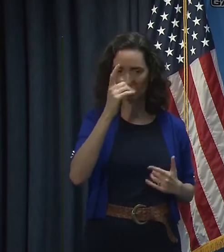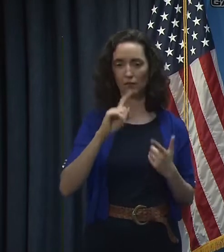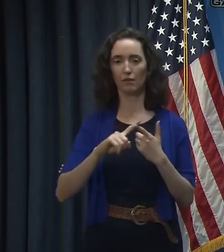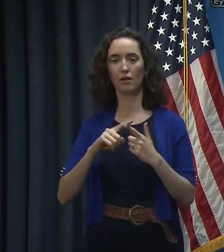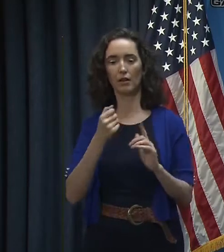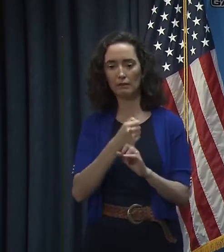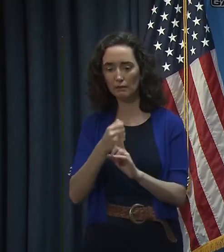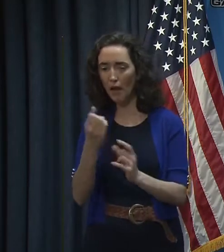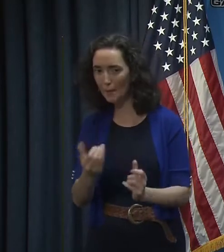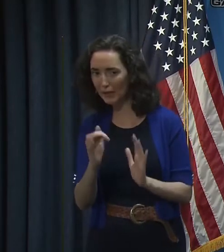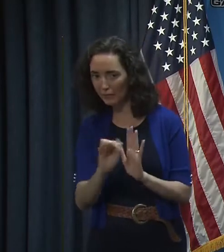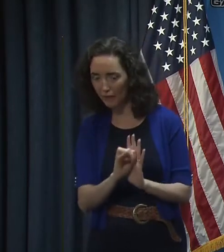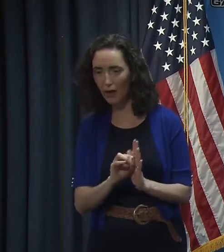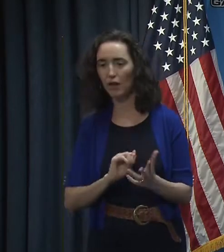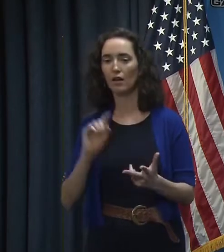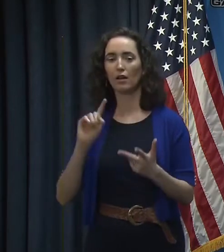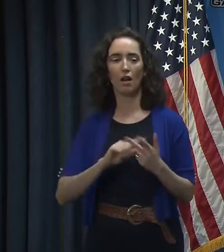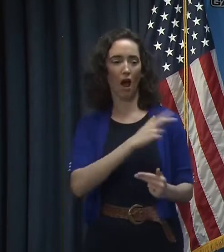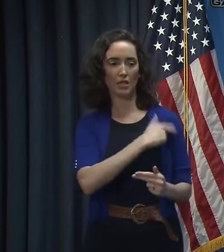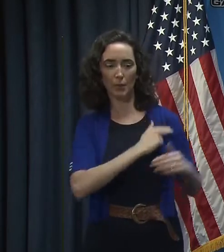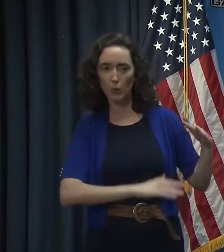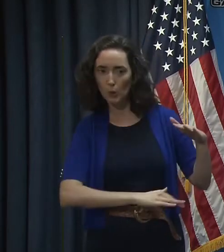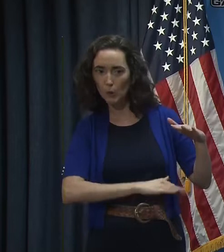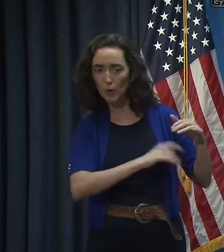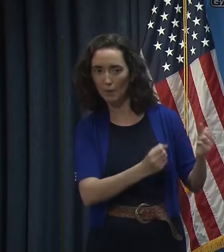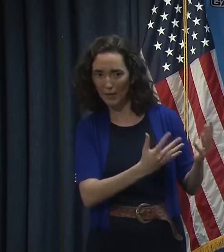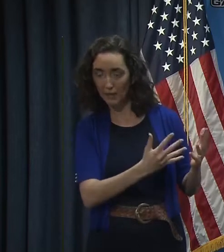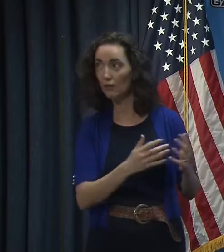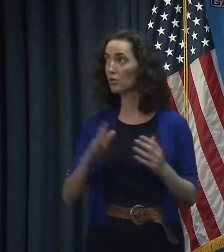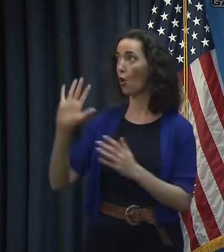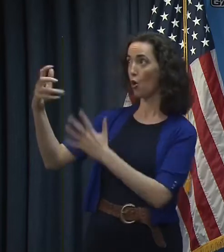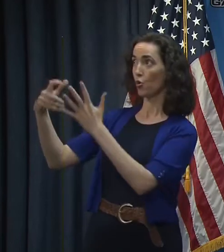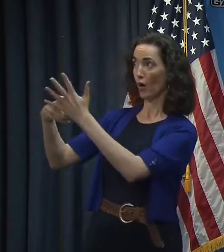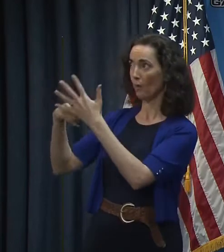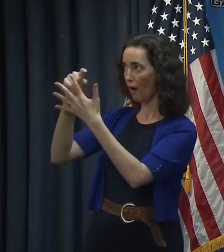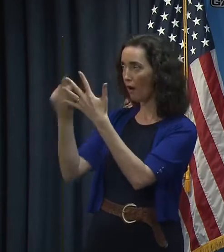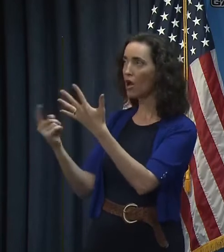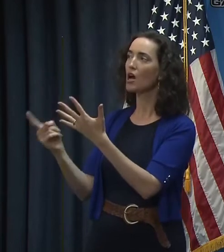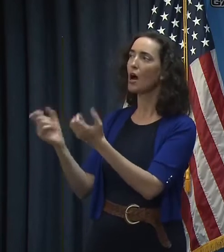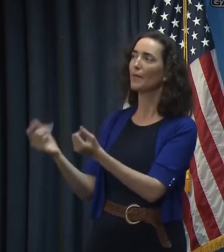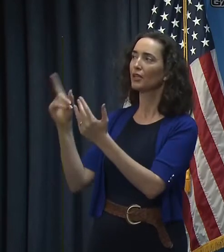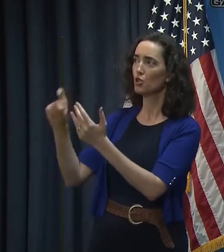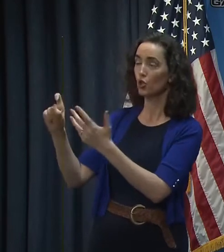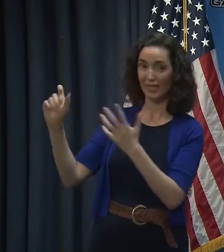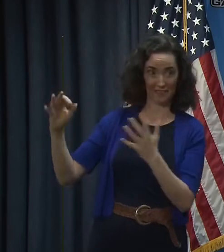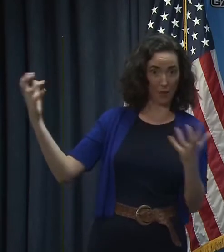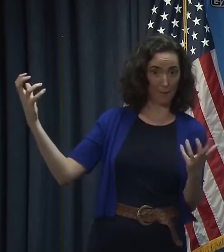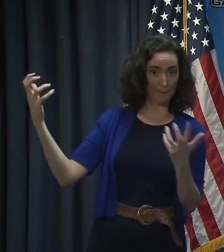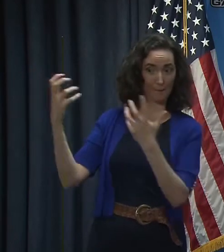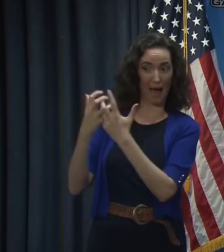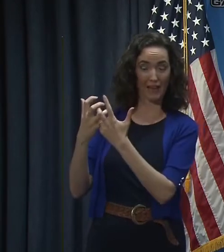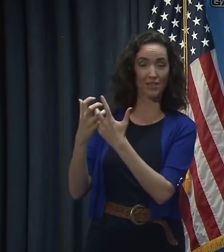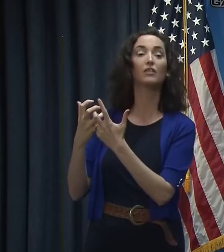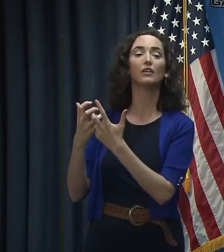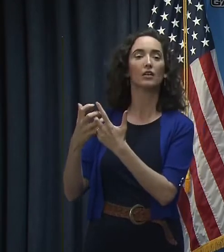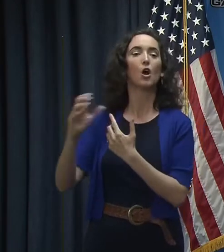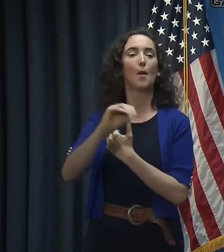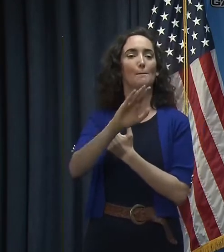tracing ramp up as we expect that we will, hope that we will move to phase 1 on May the